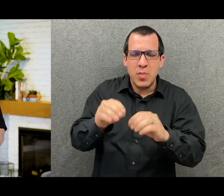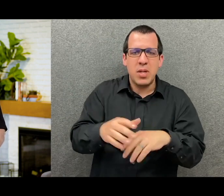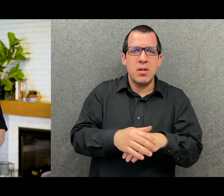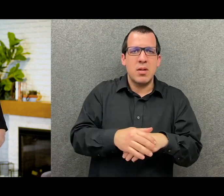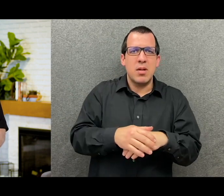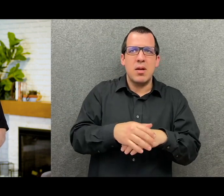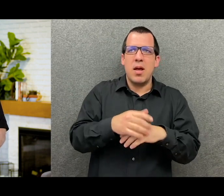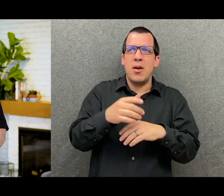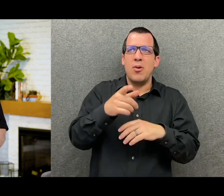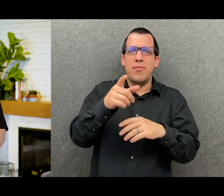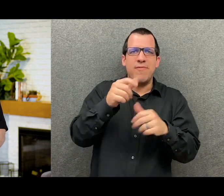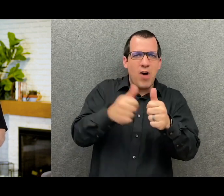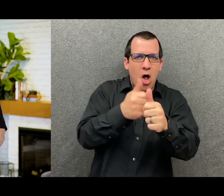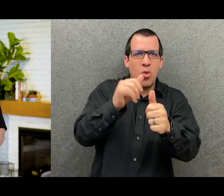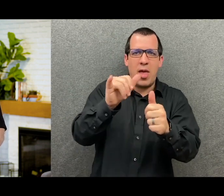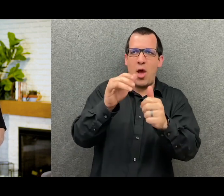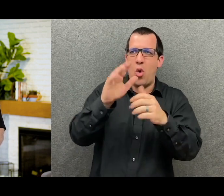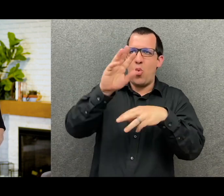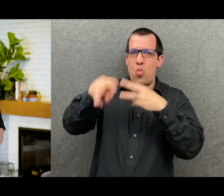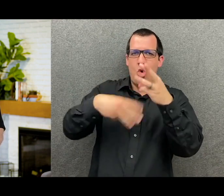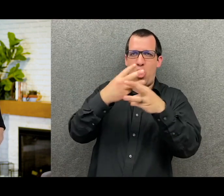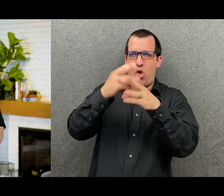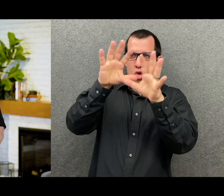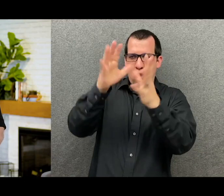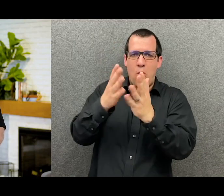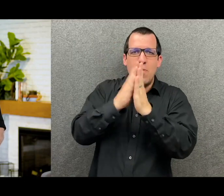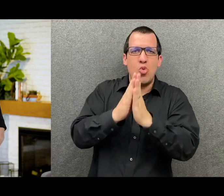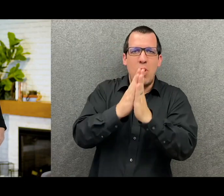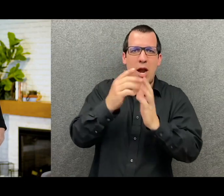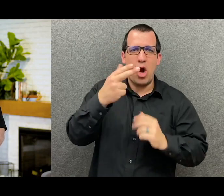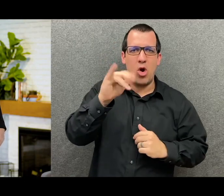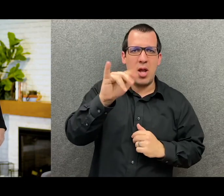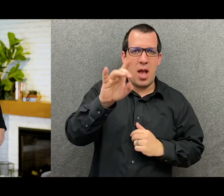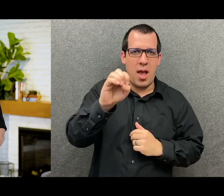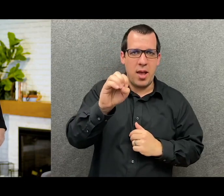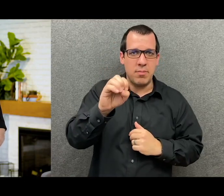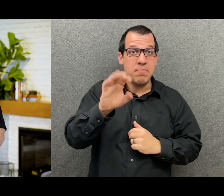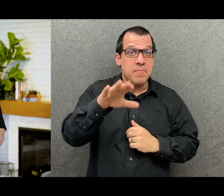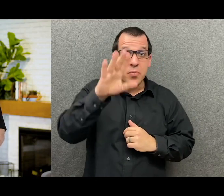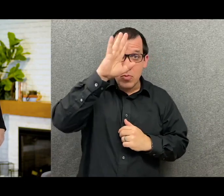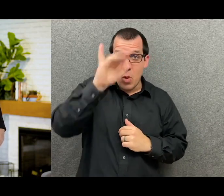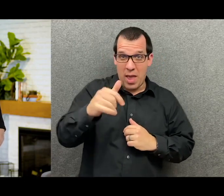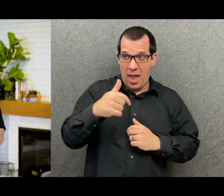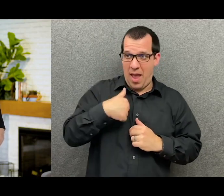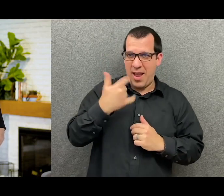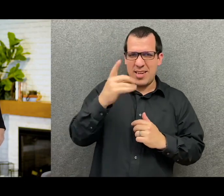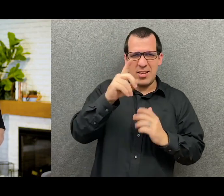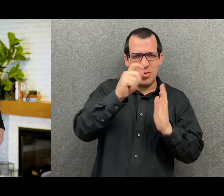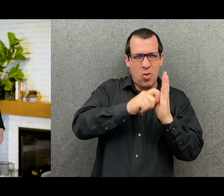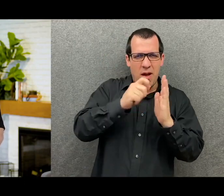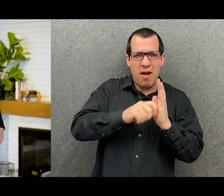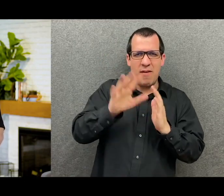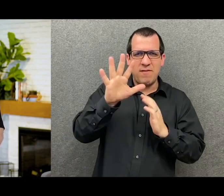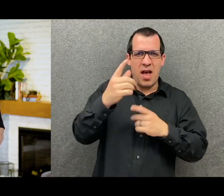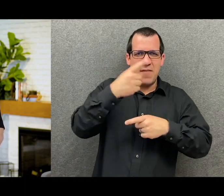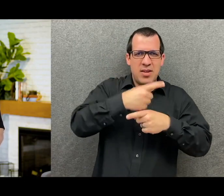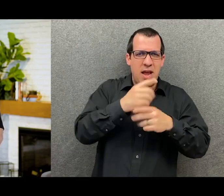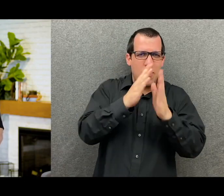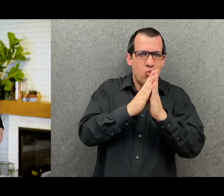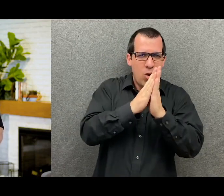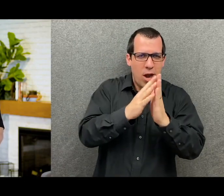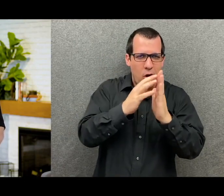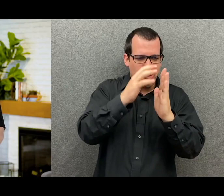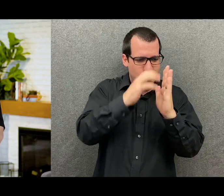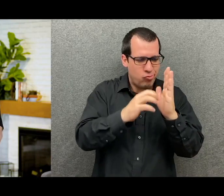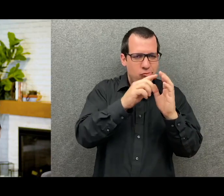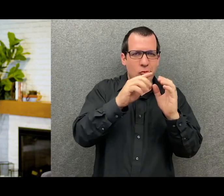you to follow a world prayer guide. You know, I've written a 5-day devotional for you version that you can